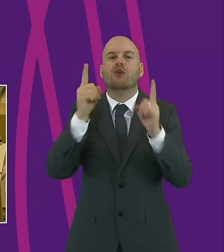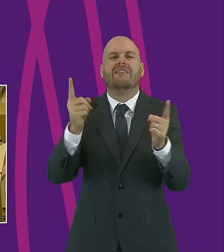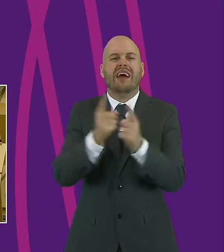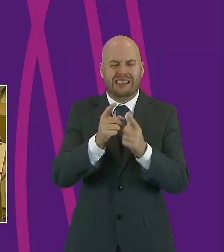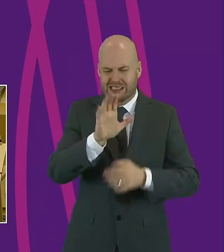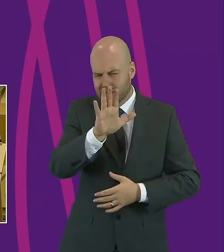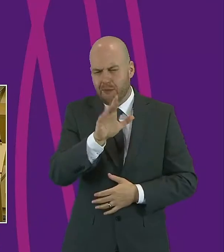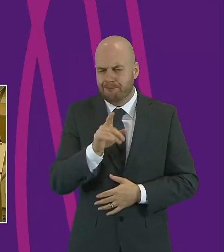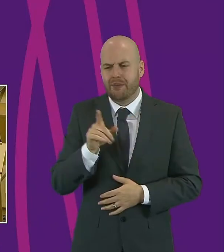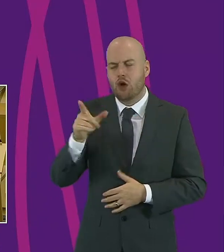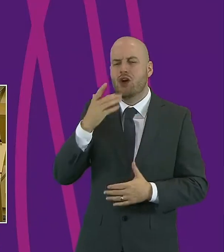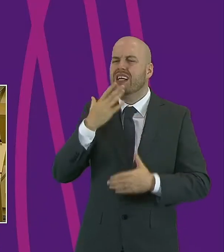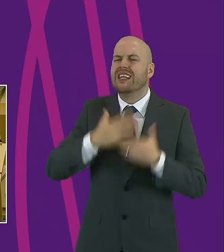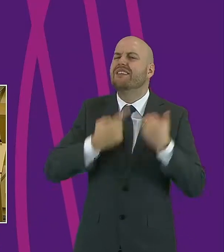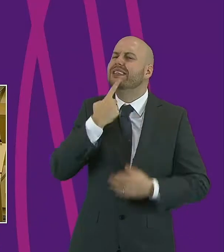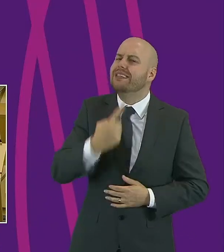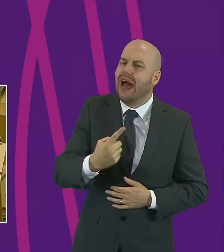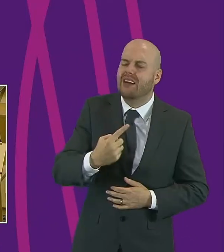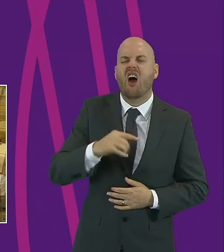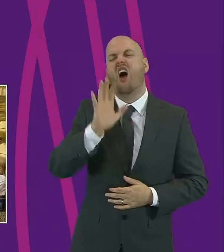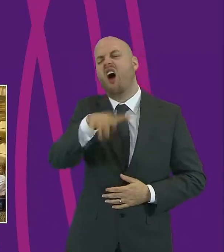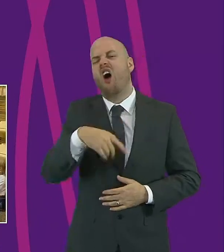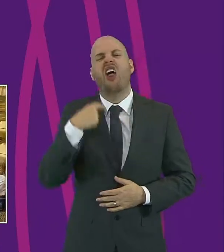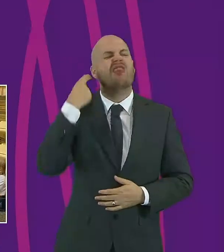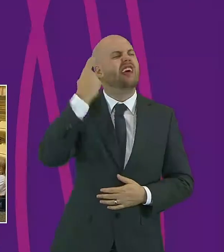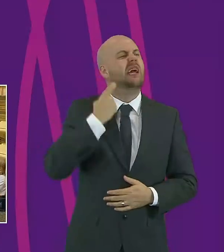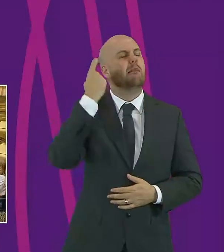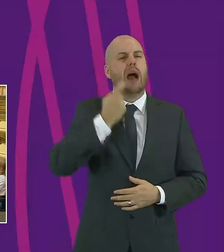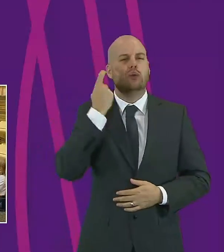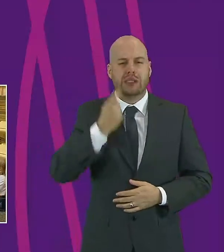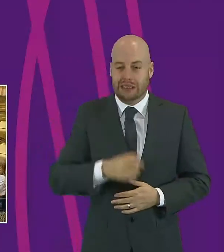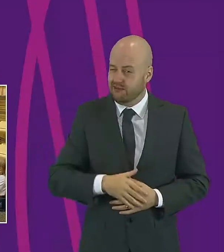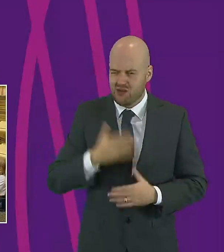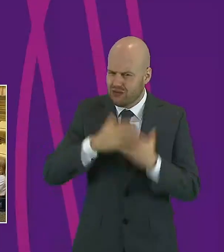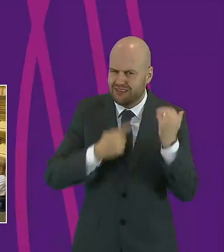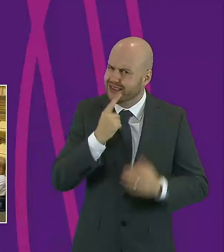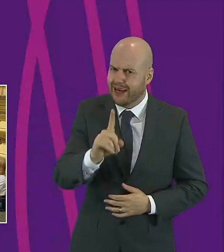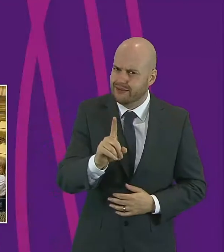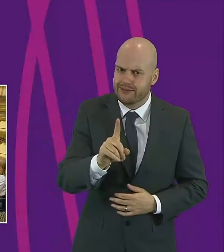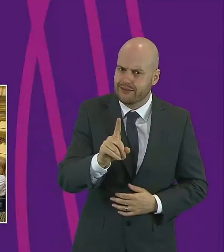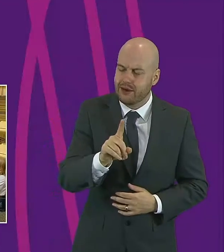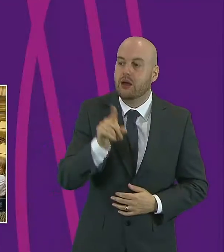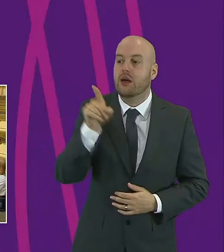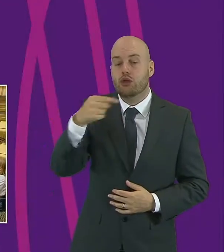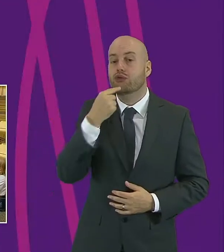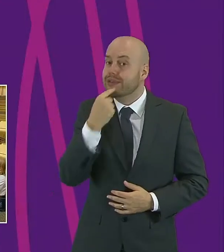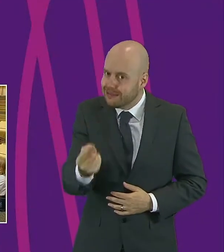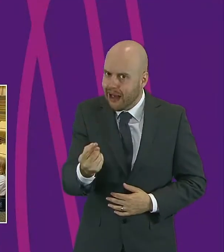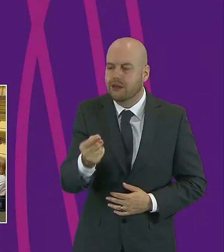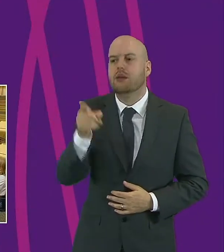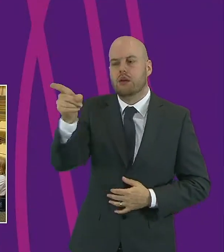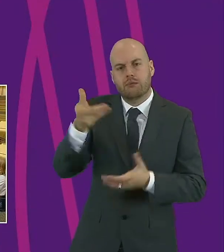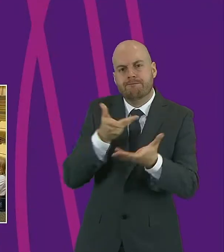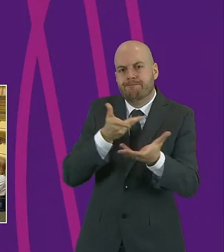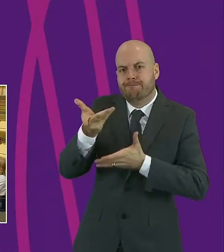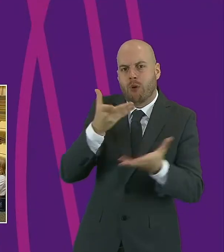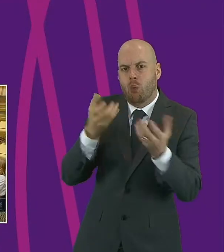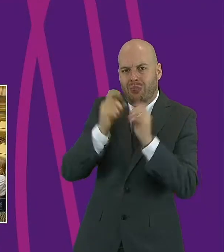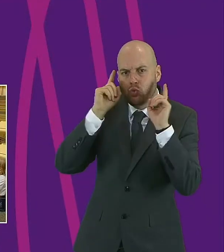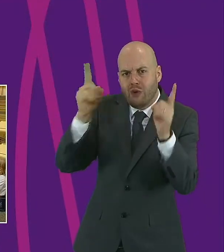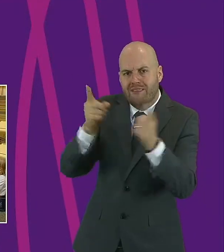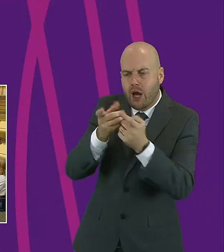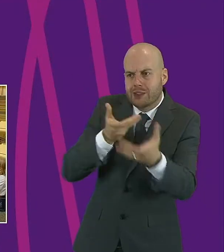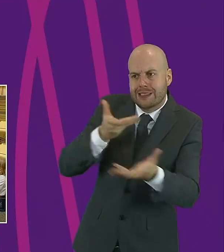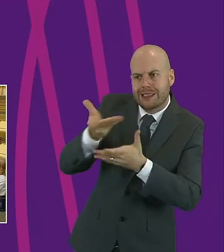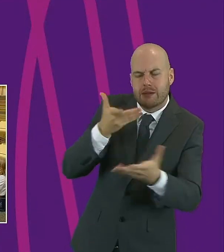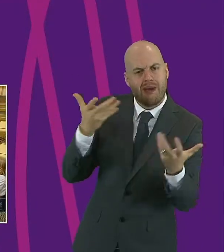about it. She says we were in active consultation with universities about the finalisation of these proposals. It's important, given